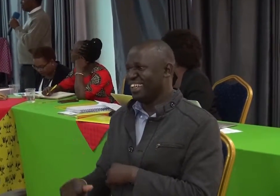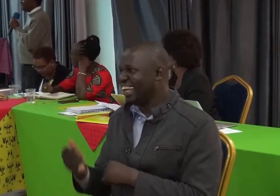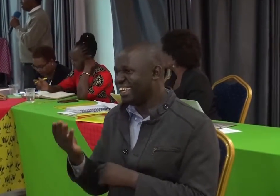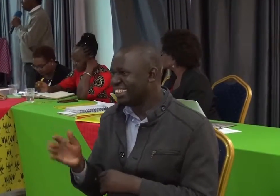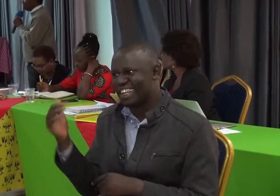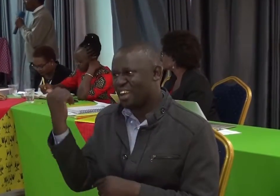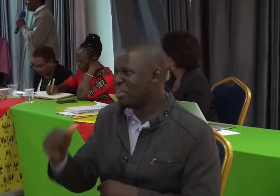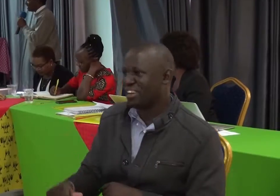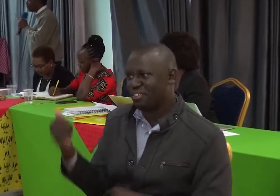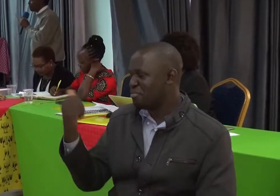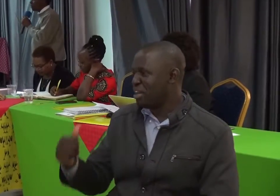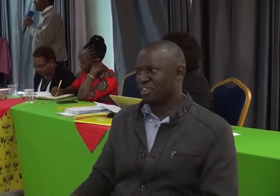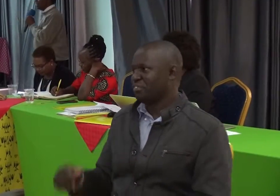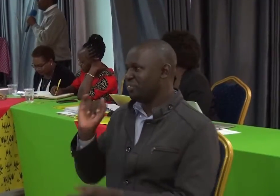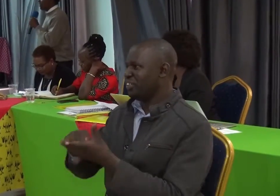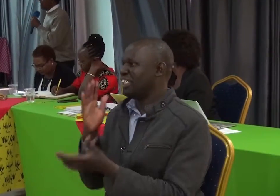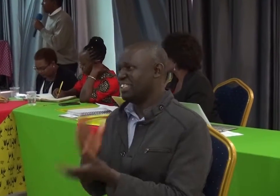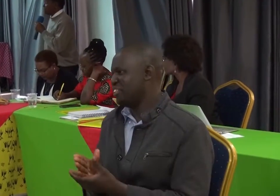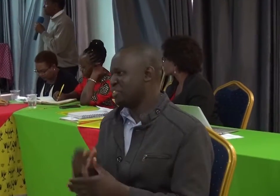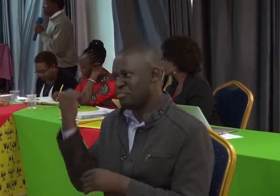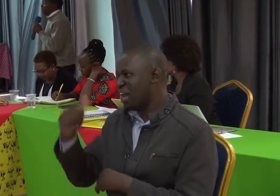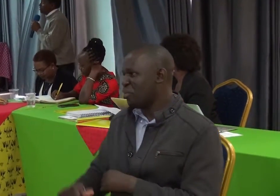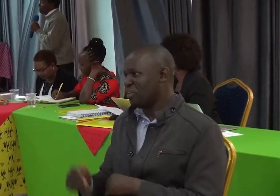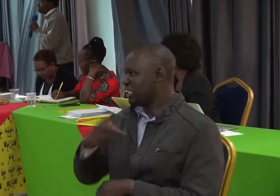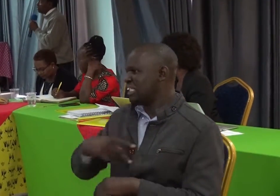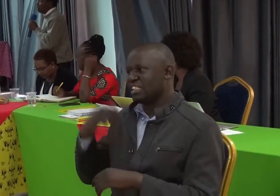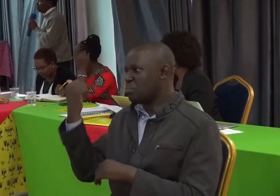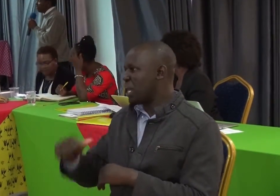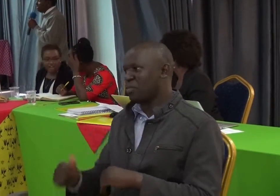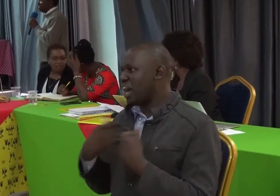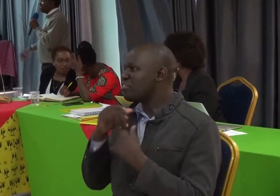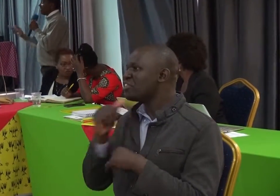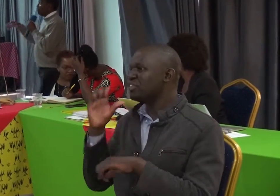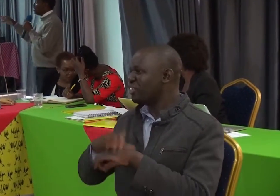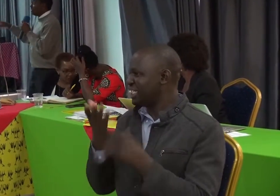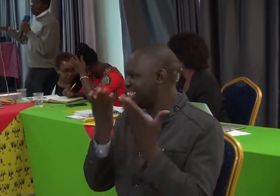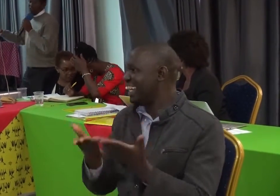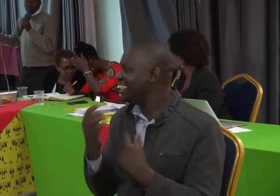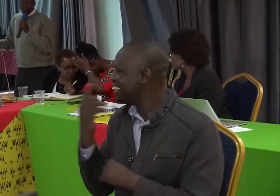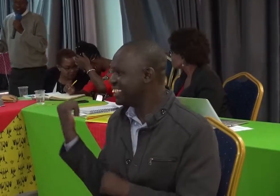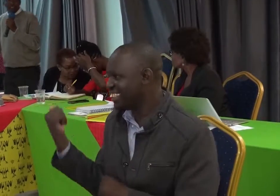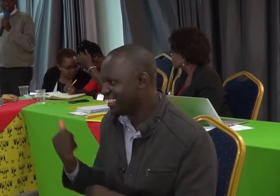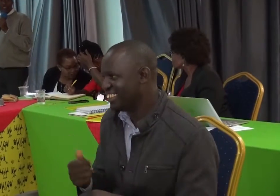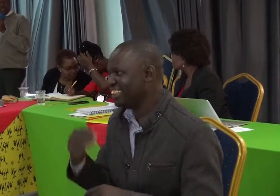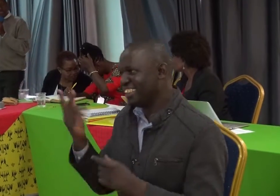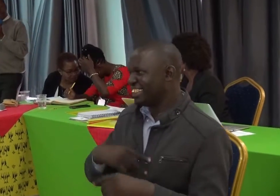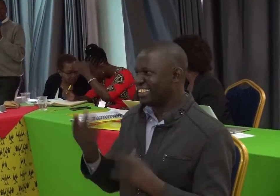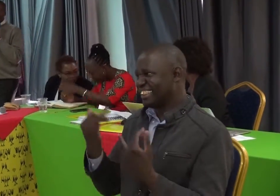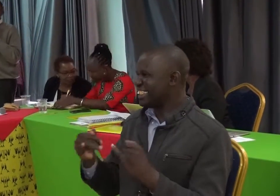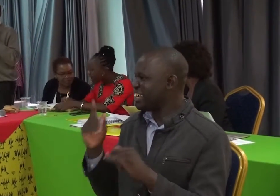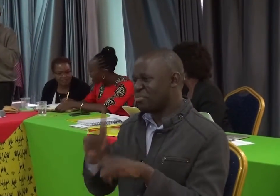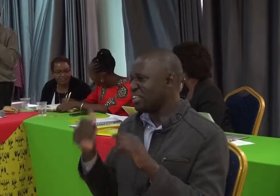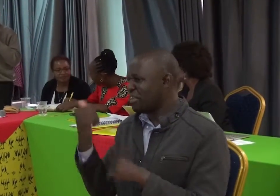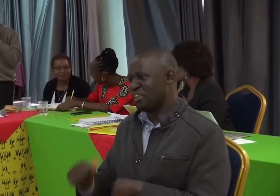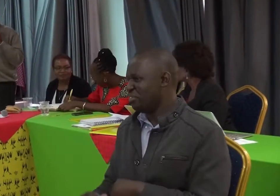Persons with disabilities receive their support required within the general education system to facilitate their effective education. Even